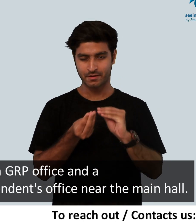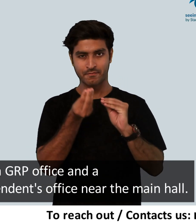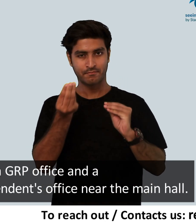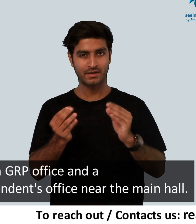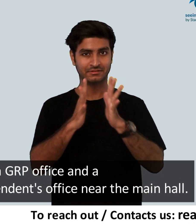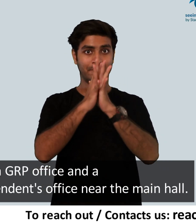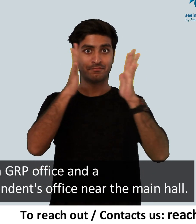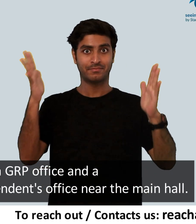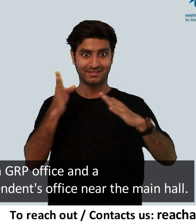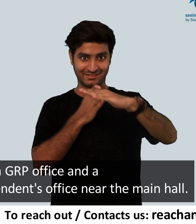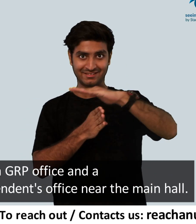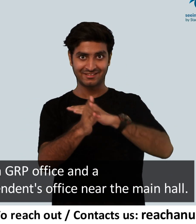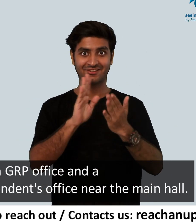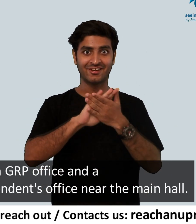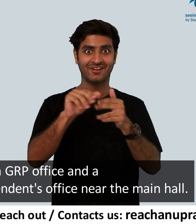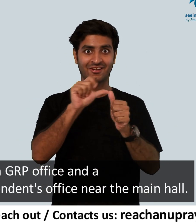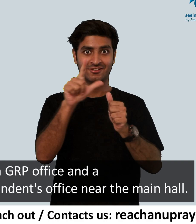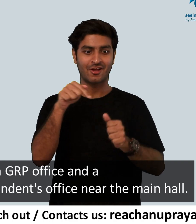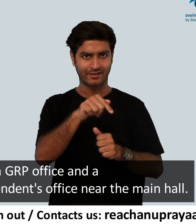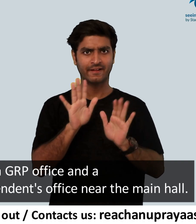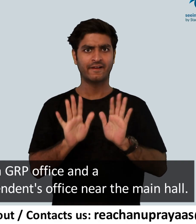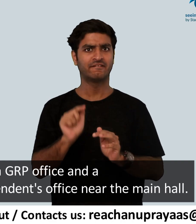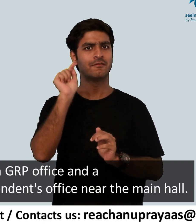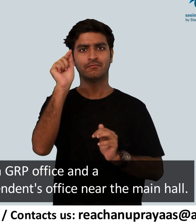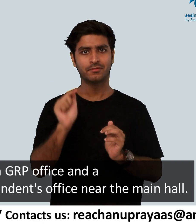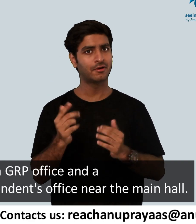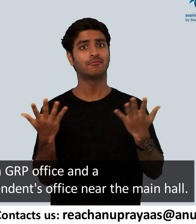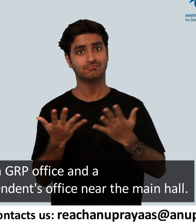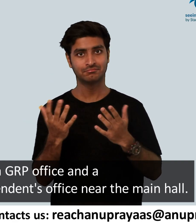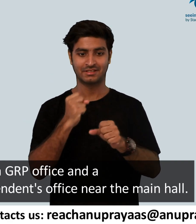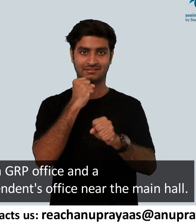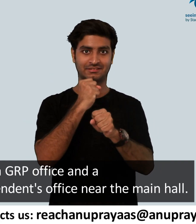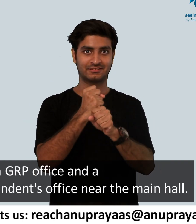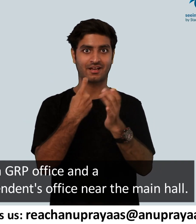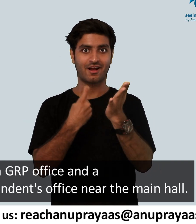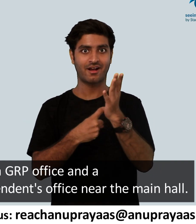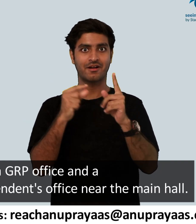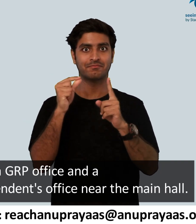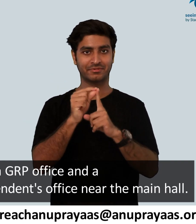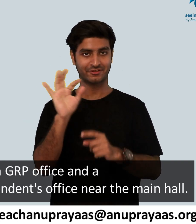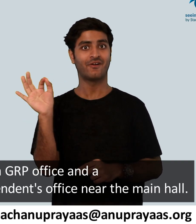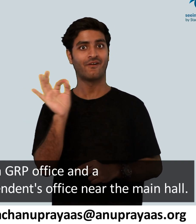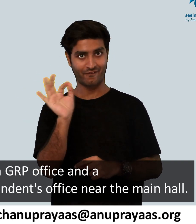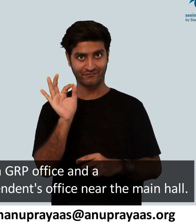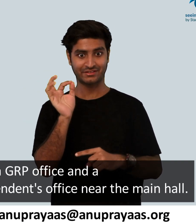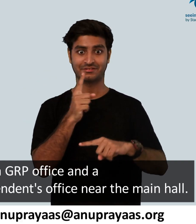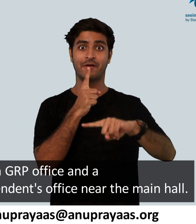There is a GRP office and a Deputy Station Superintendent's office near the main hall.